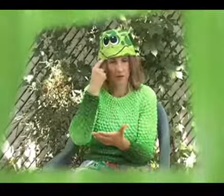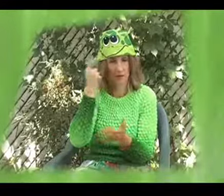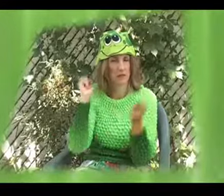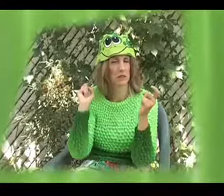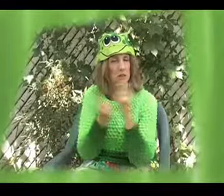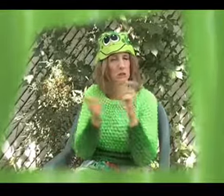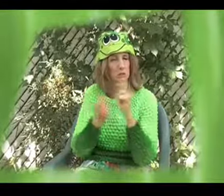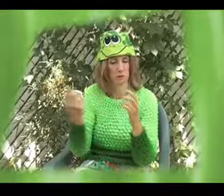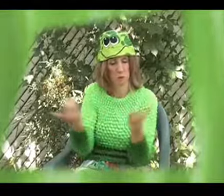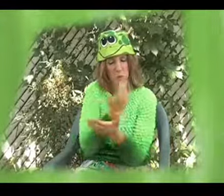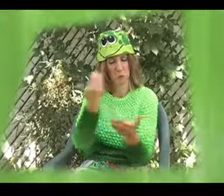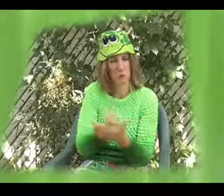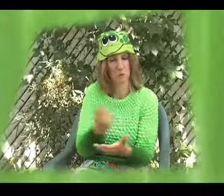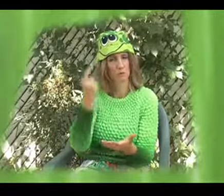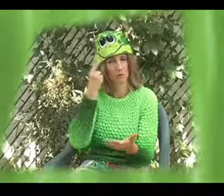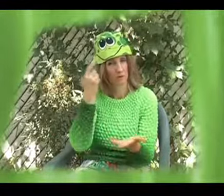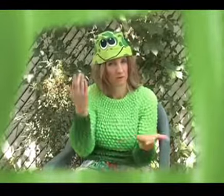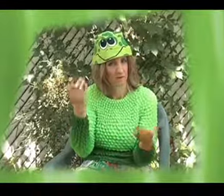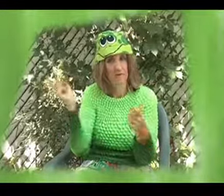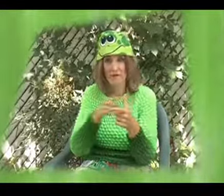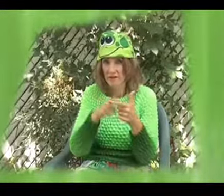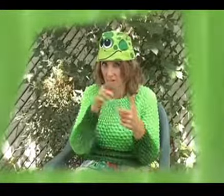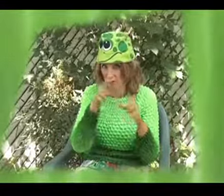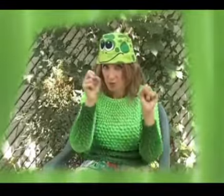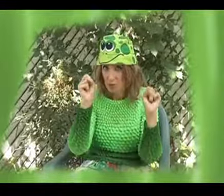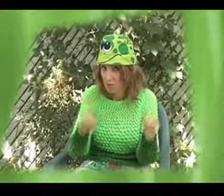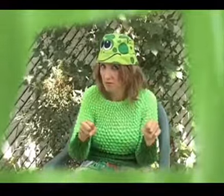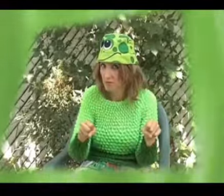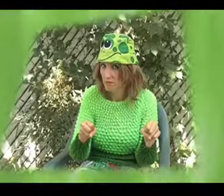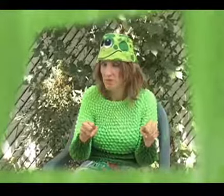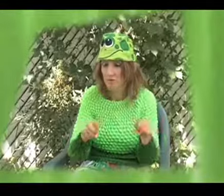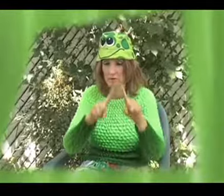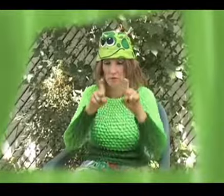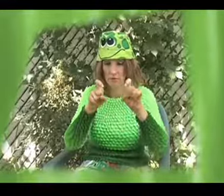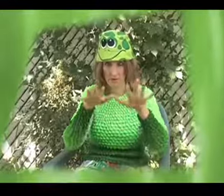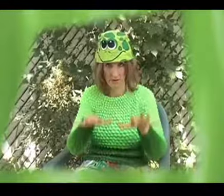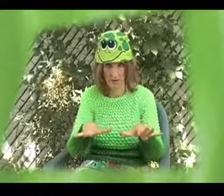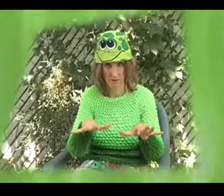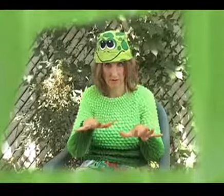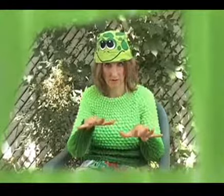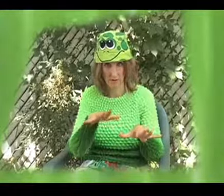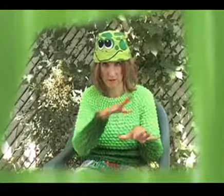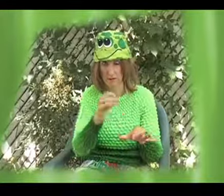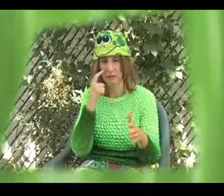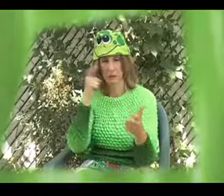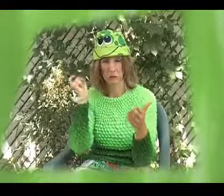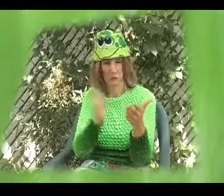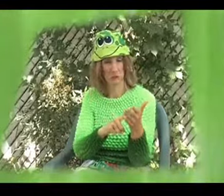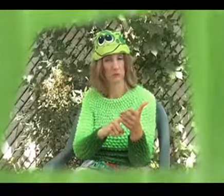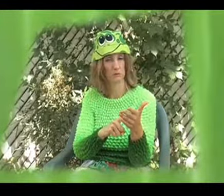Having a renewed mind. Have your mind changed, and then you can be able to test and